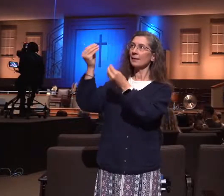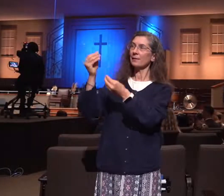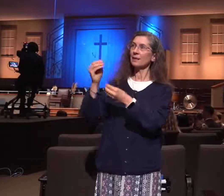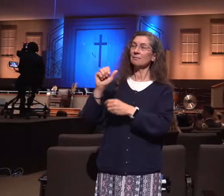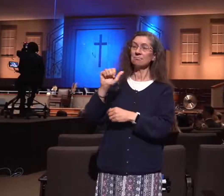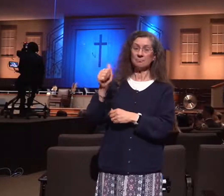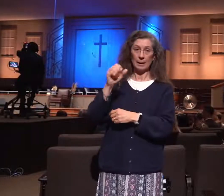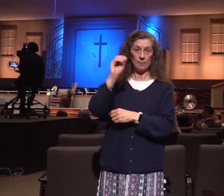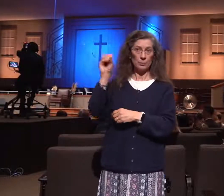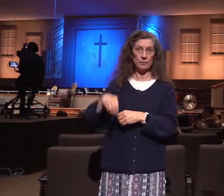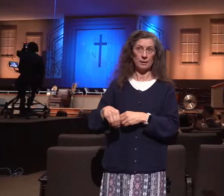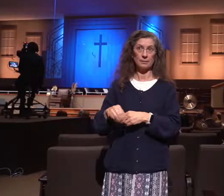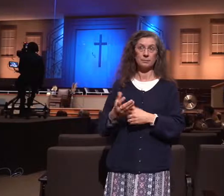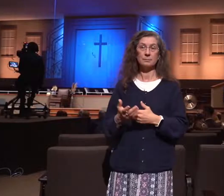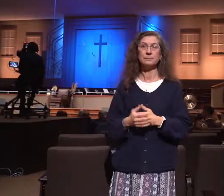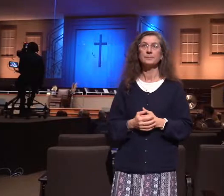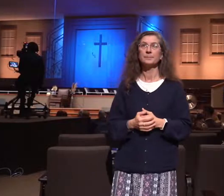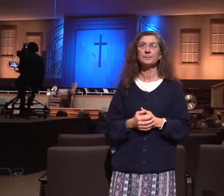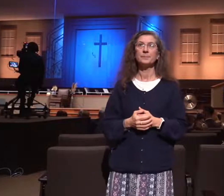By the way,